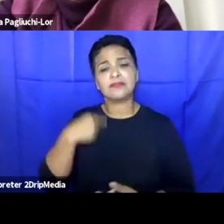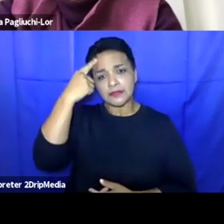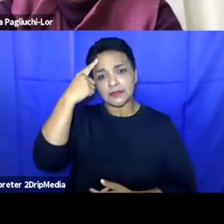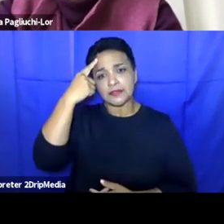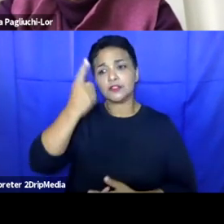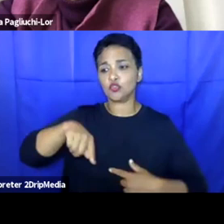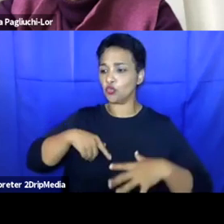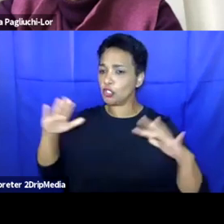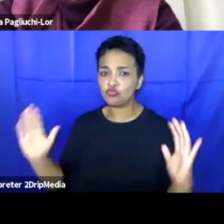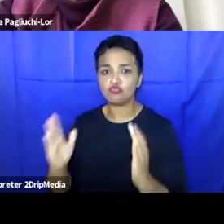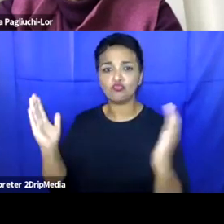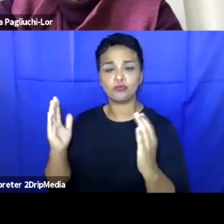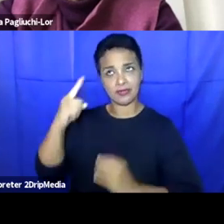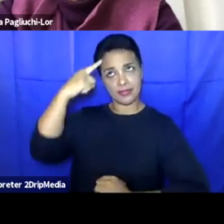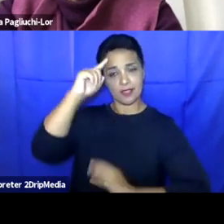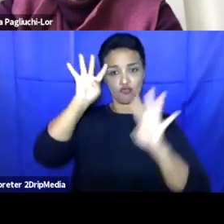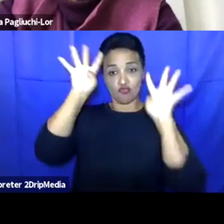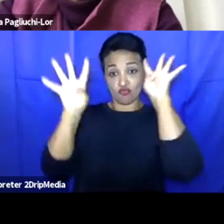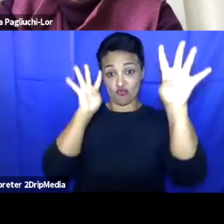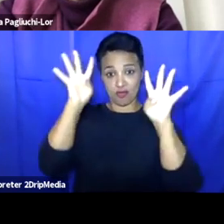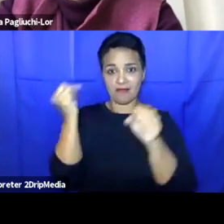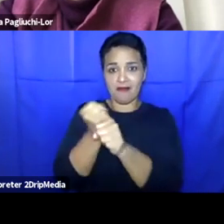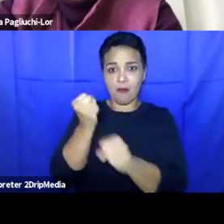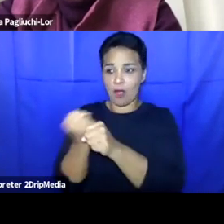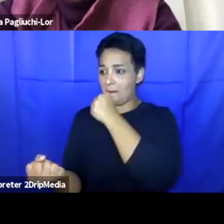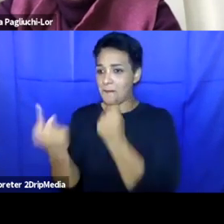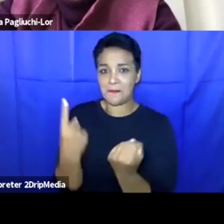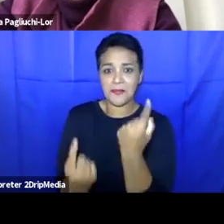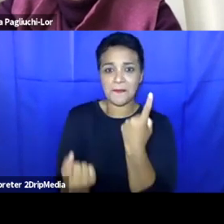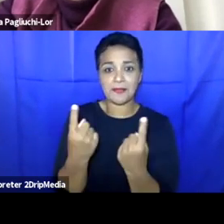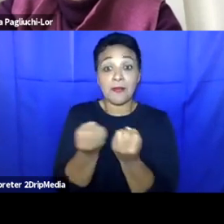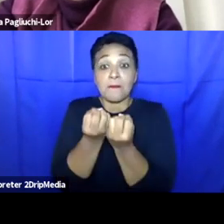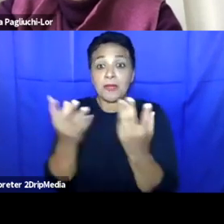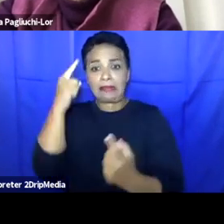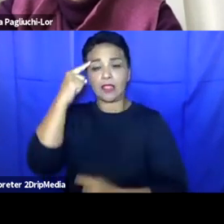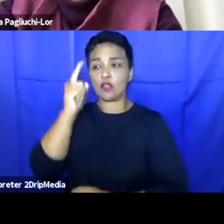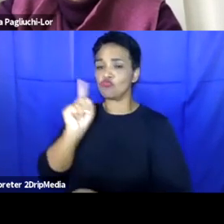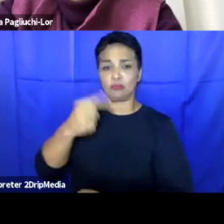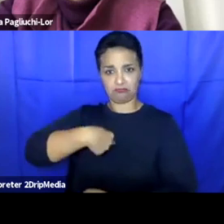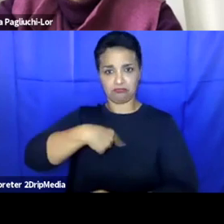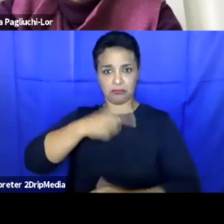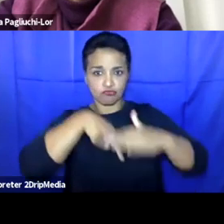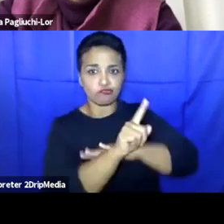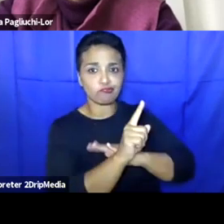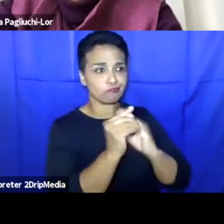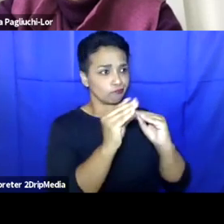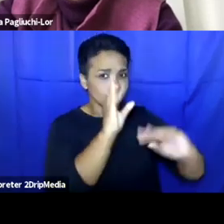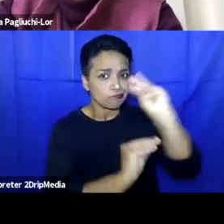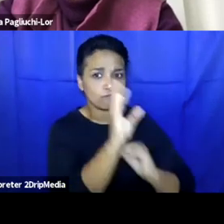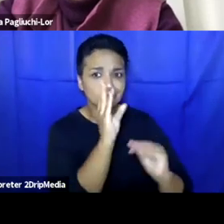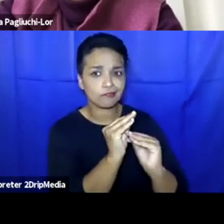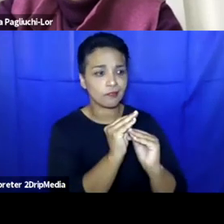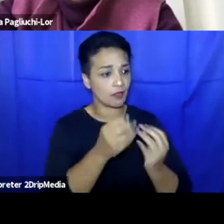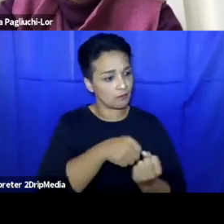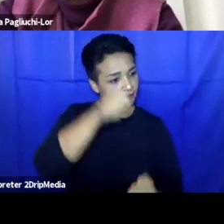of job opportunities, many will be thinking of learning as one solution, and we end up